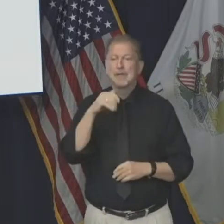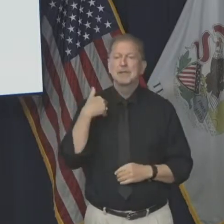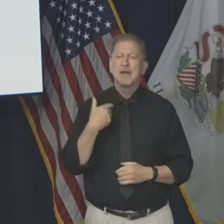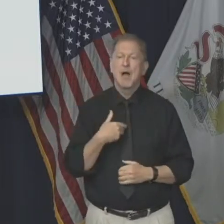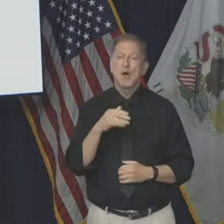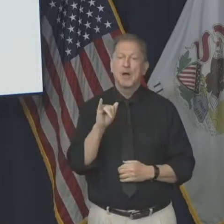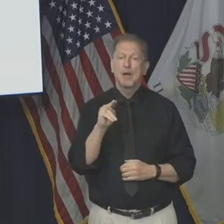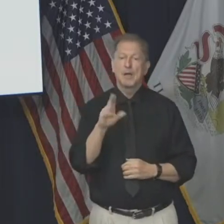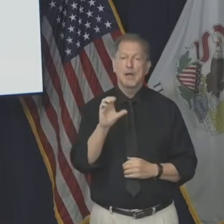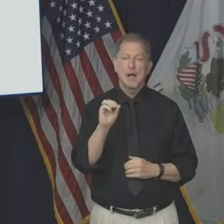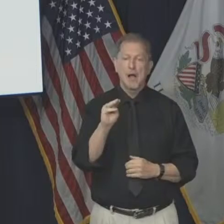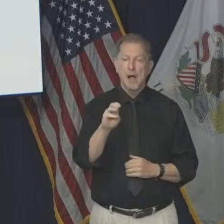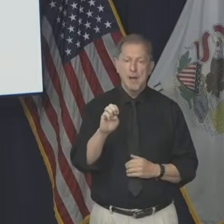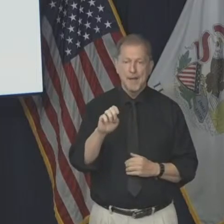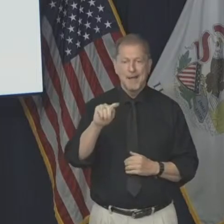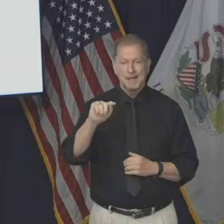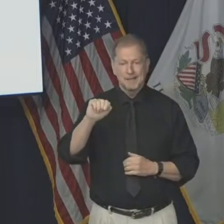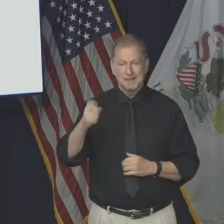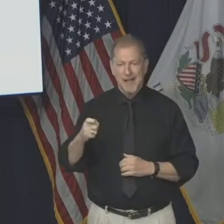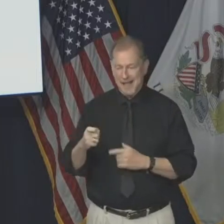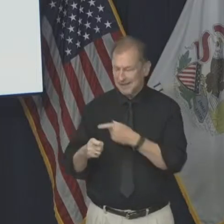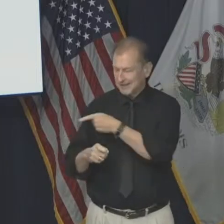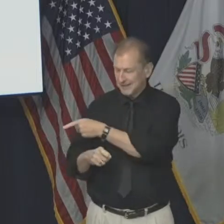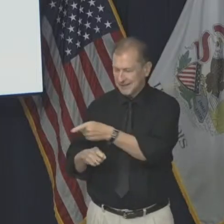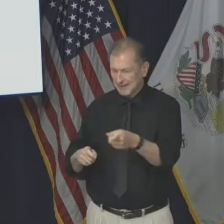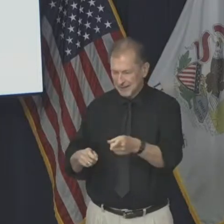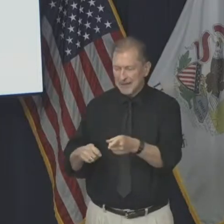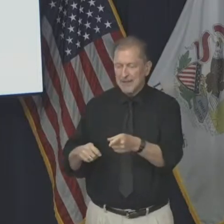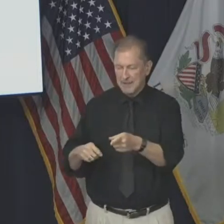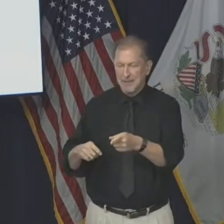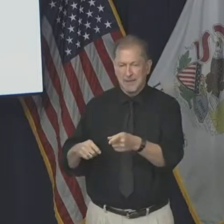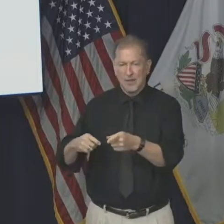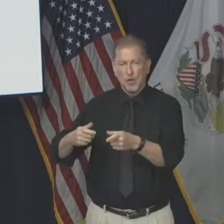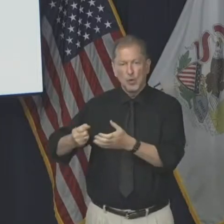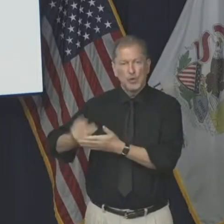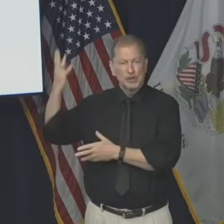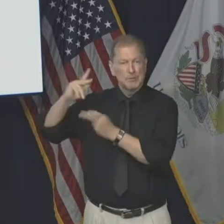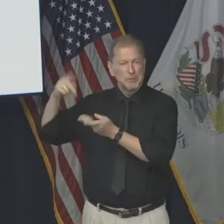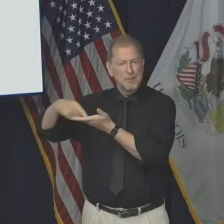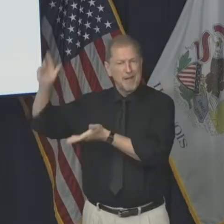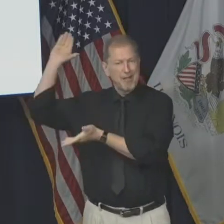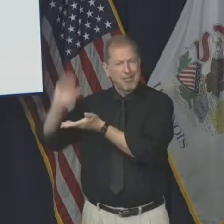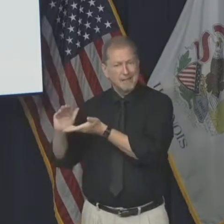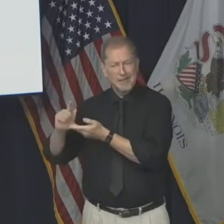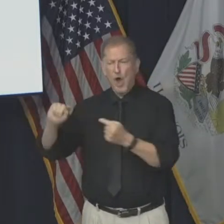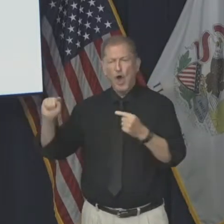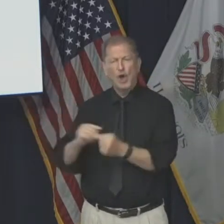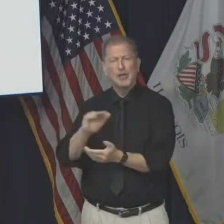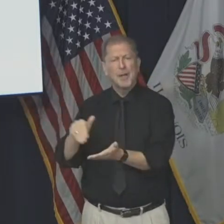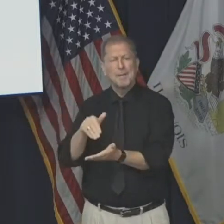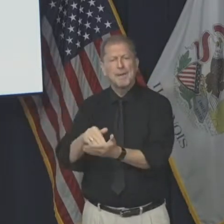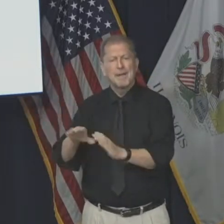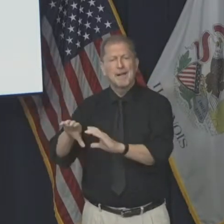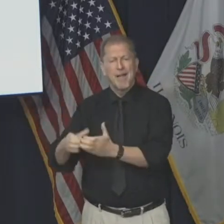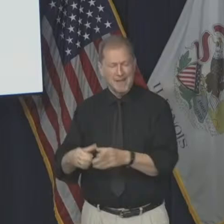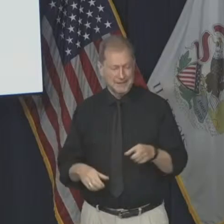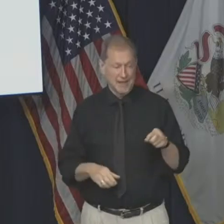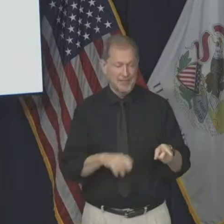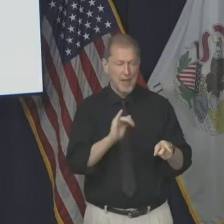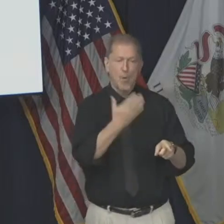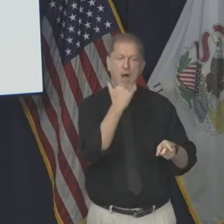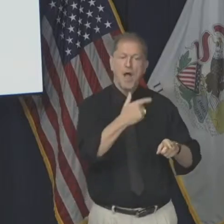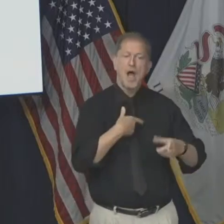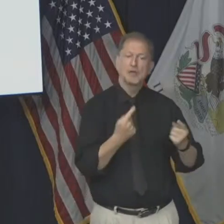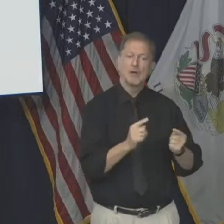is significantly regressive. It benefits the wealthy, and it hurts the middle class and those who are striving to get there.